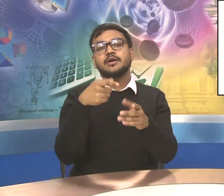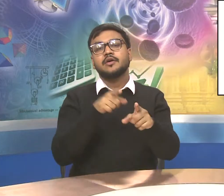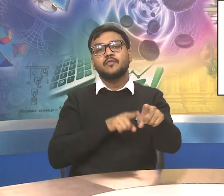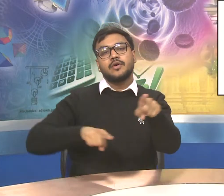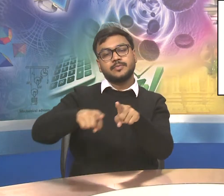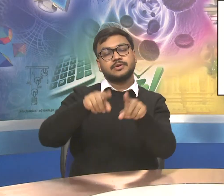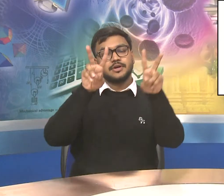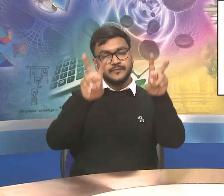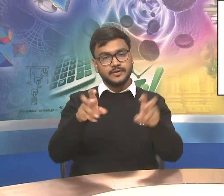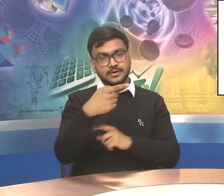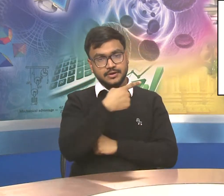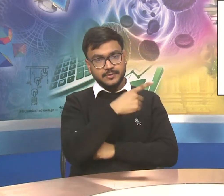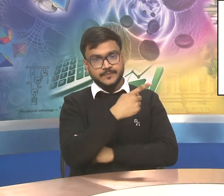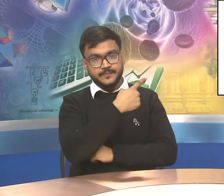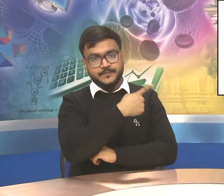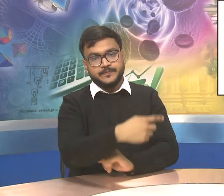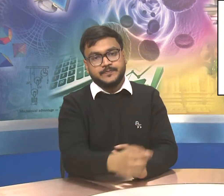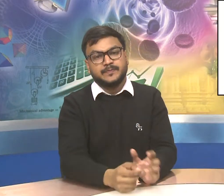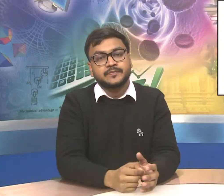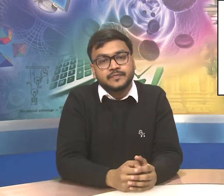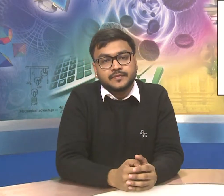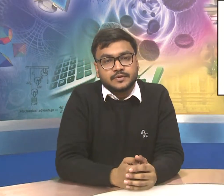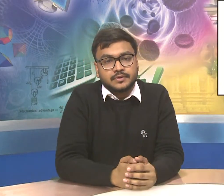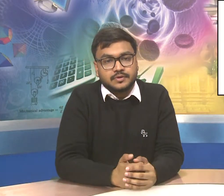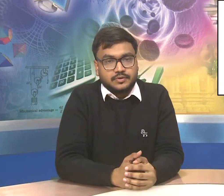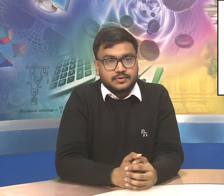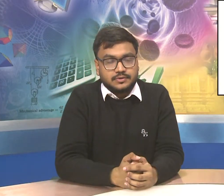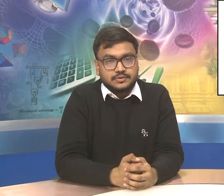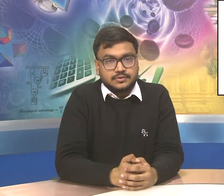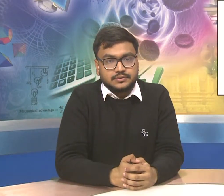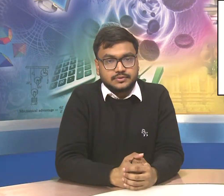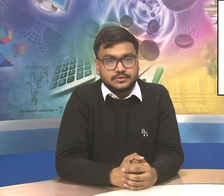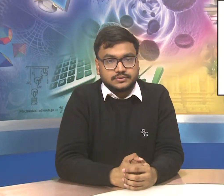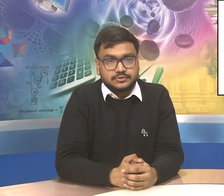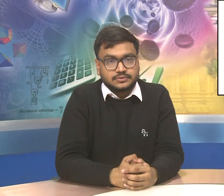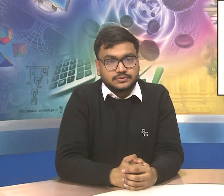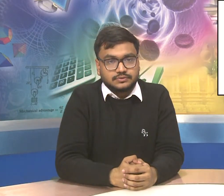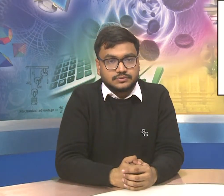So, they require an account of overall development.